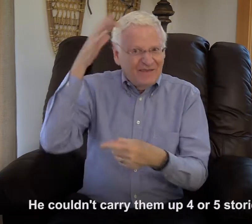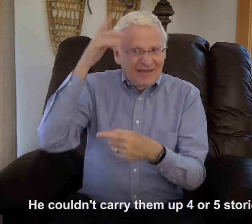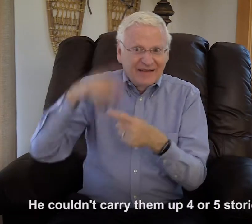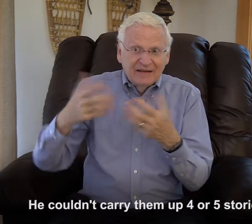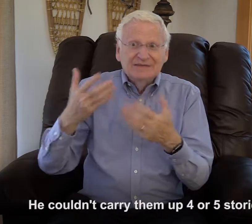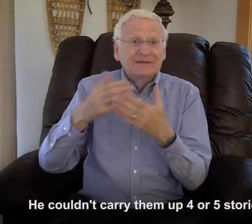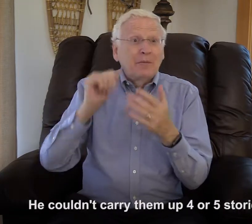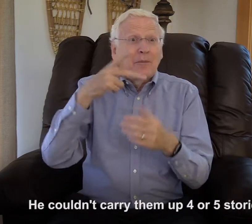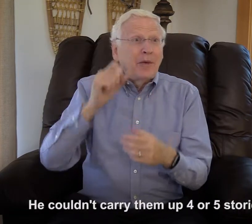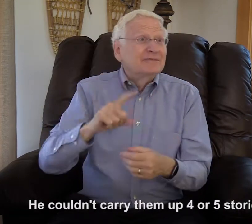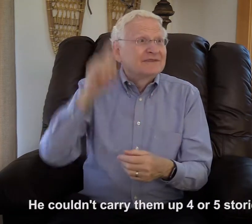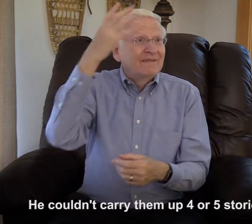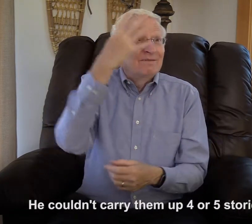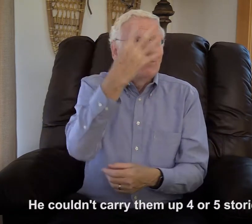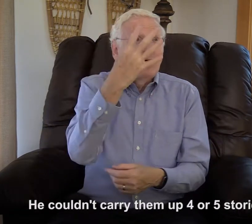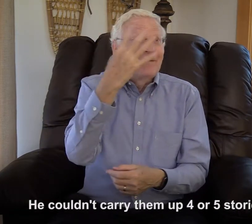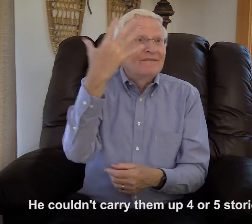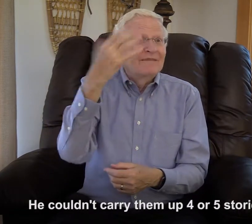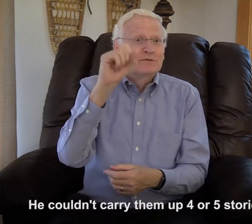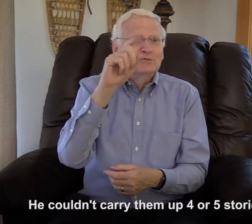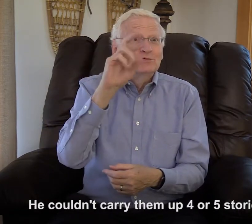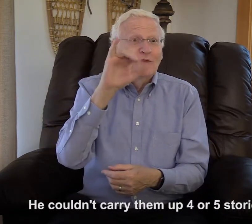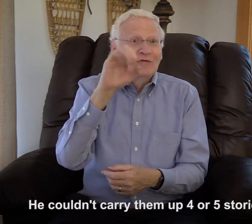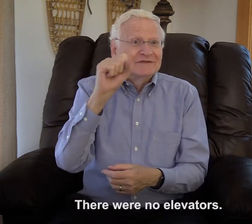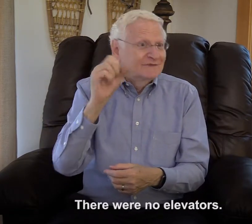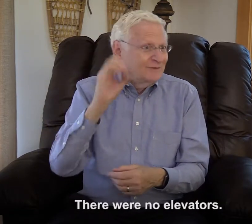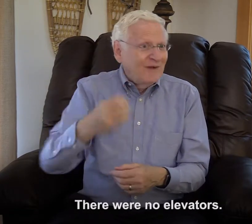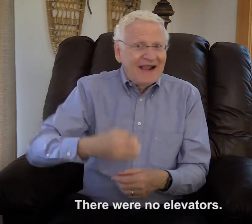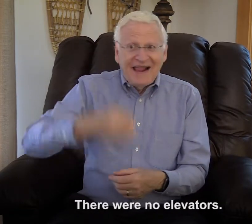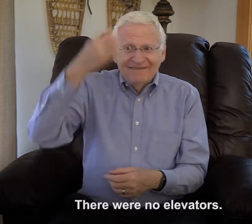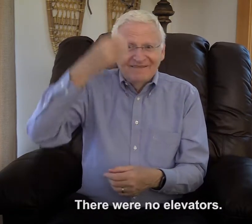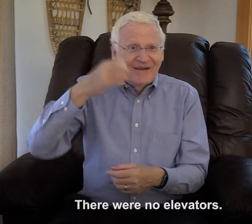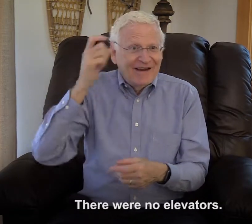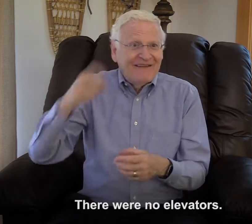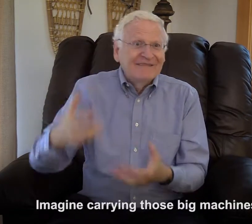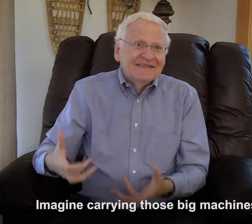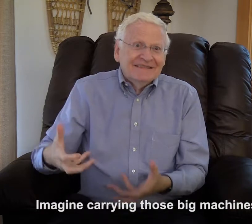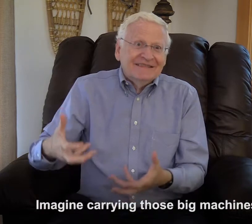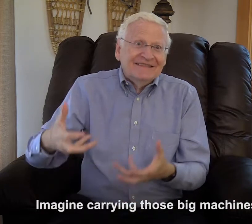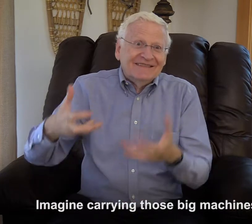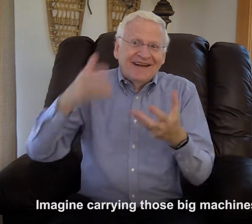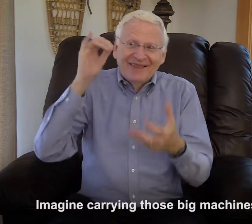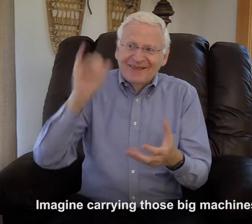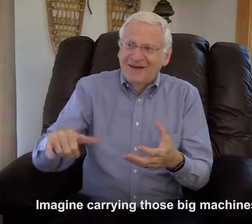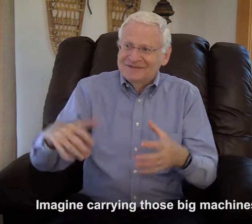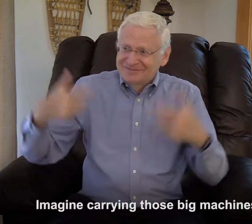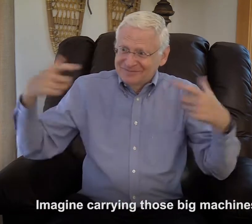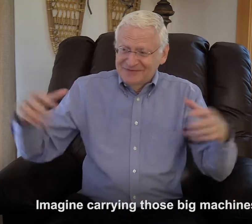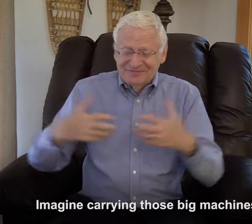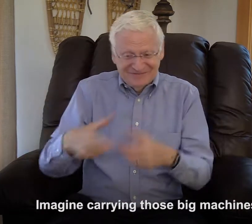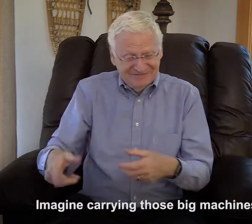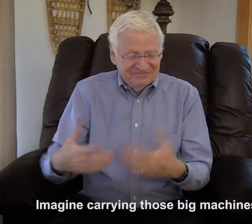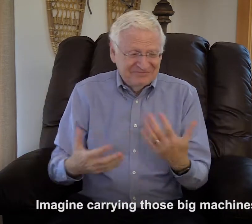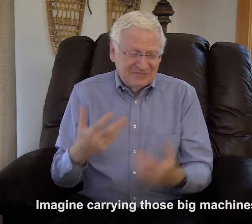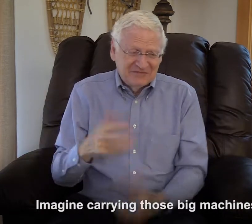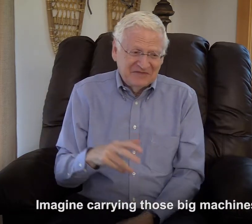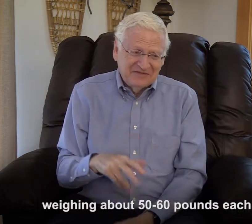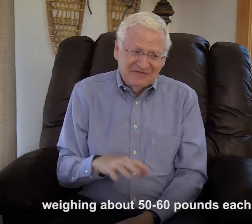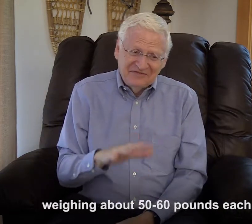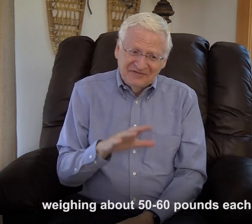he couldn't carry them up four or five stories. There were no elevators. Imagine carrying those big machines weighing about